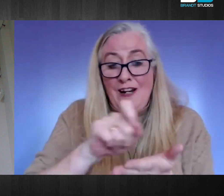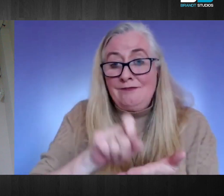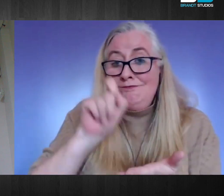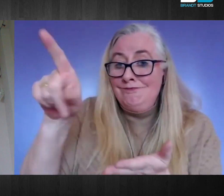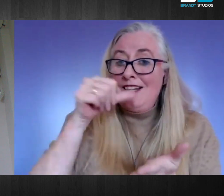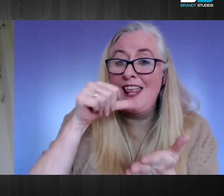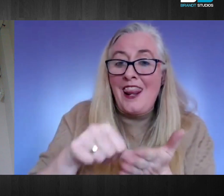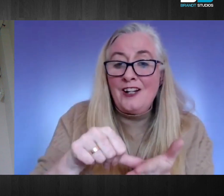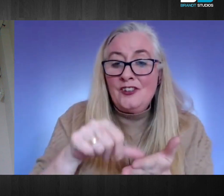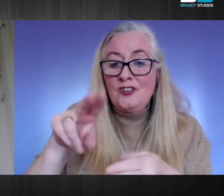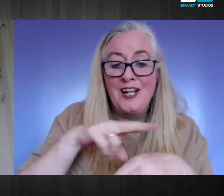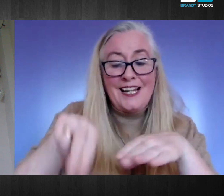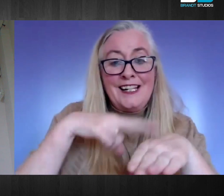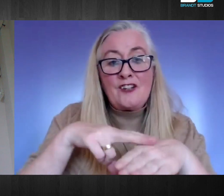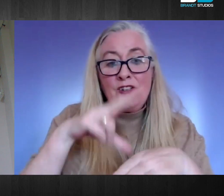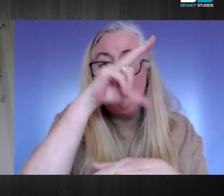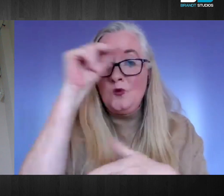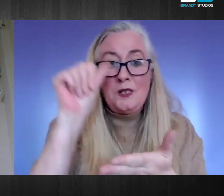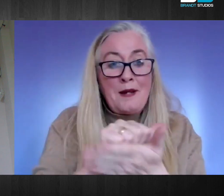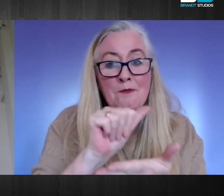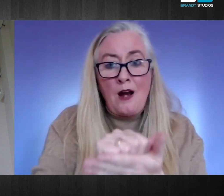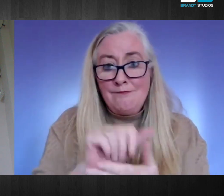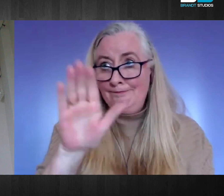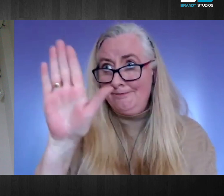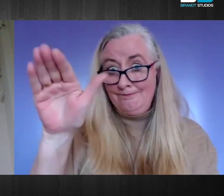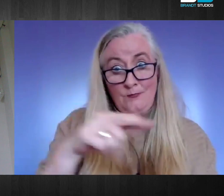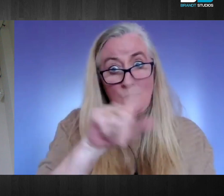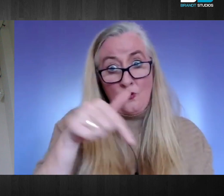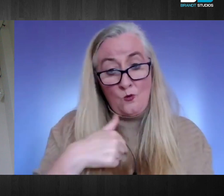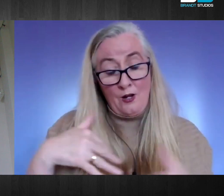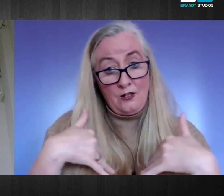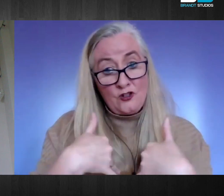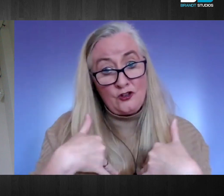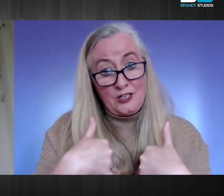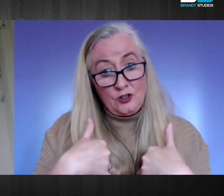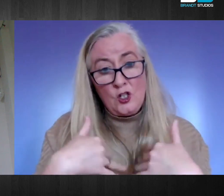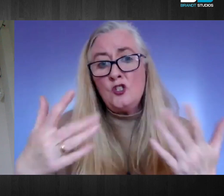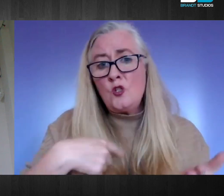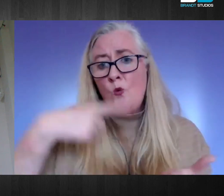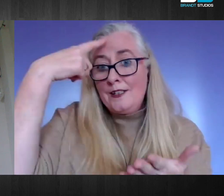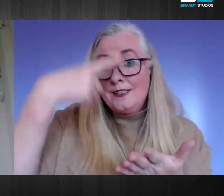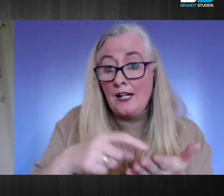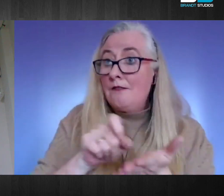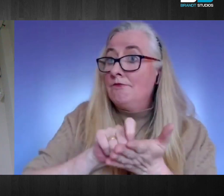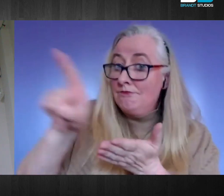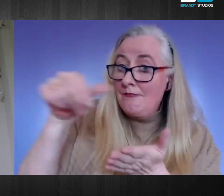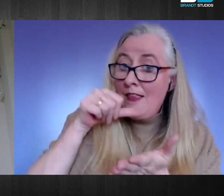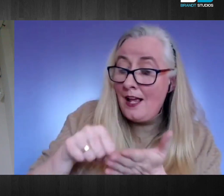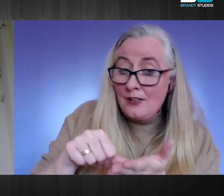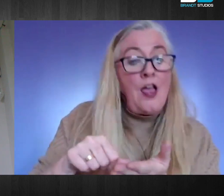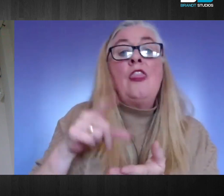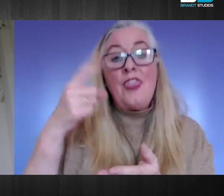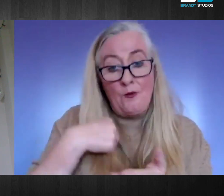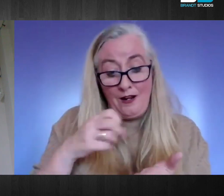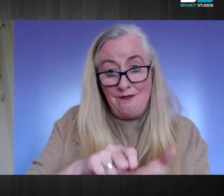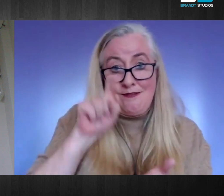national newspapers to express our concern. So we decided to bring it one step further, and we went to the minister,